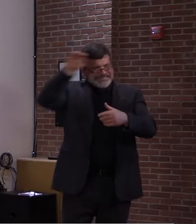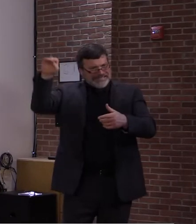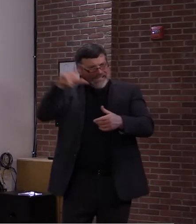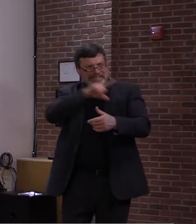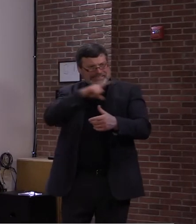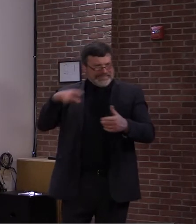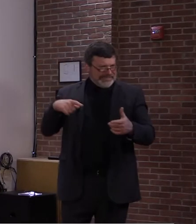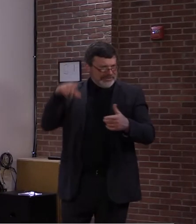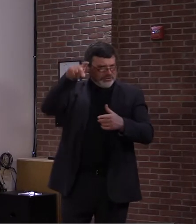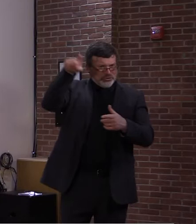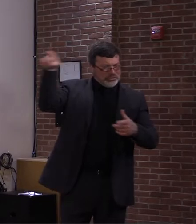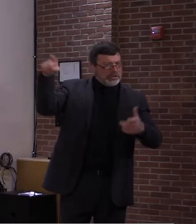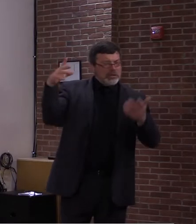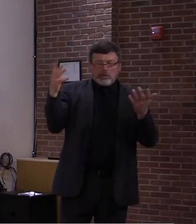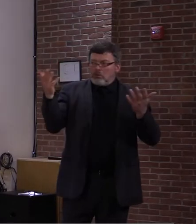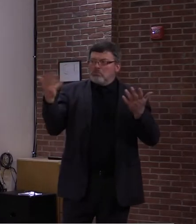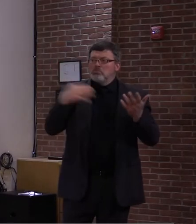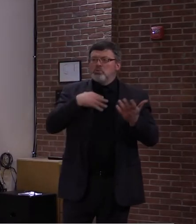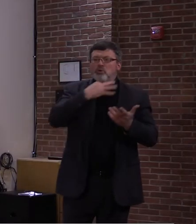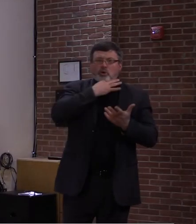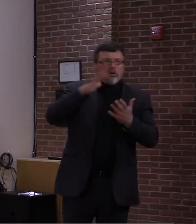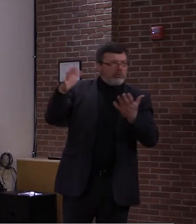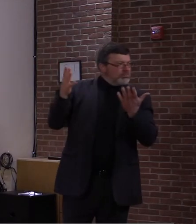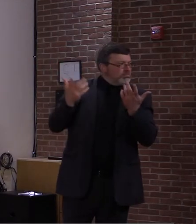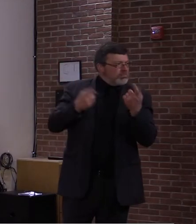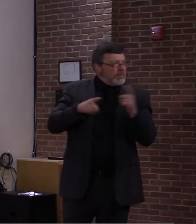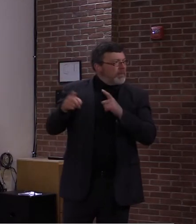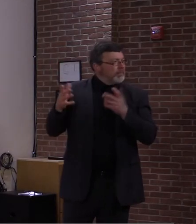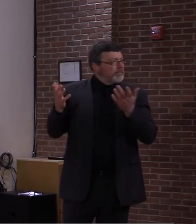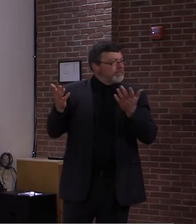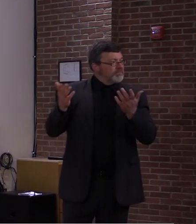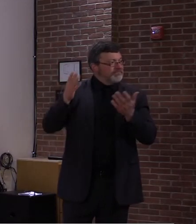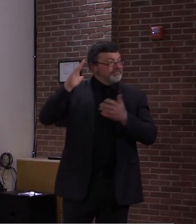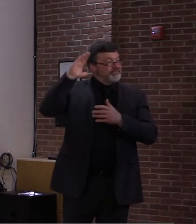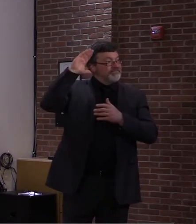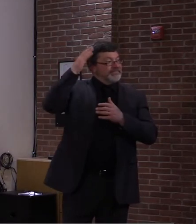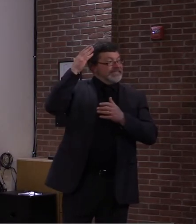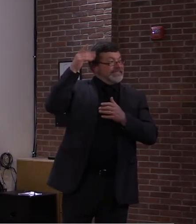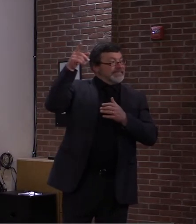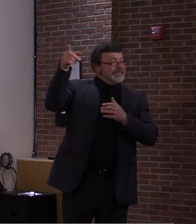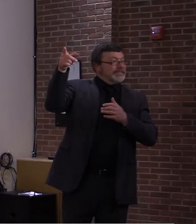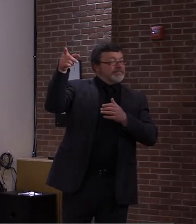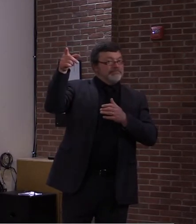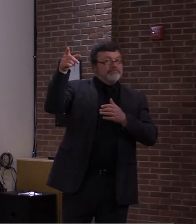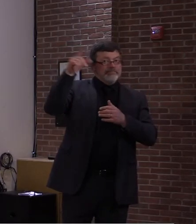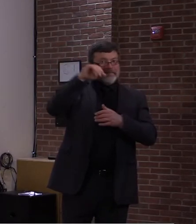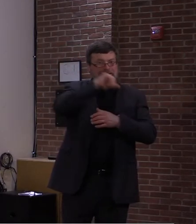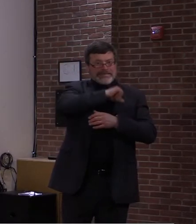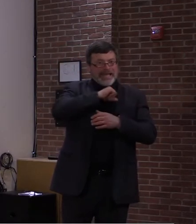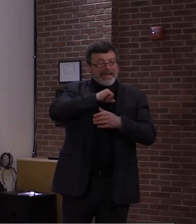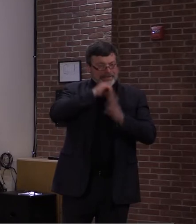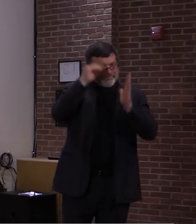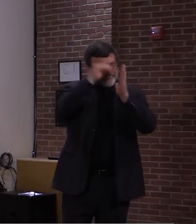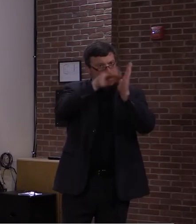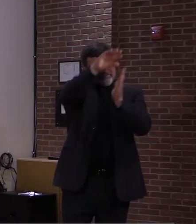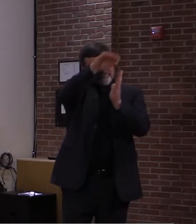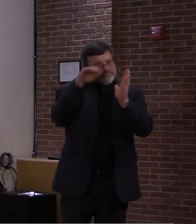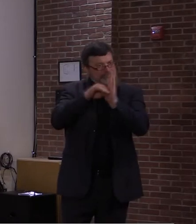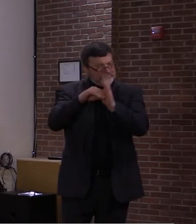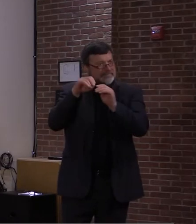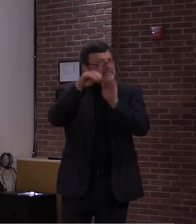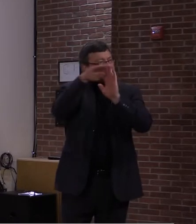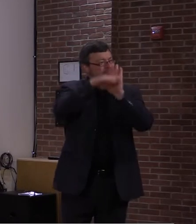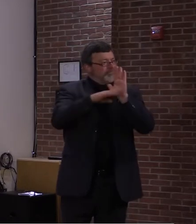The Senate seems to have put that amendment in the bill. Given that, can you support that bill now? It doesn't